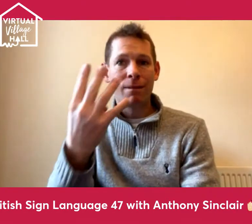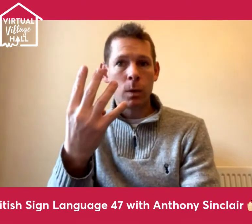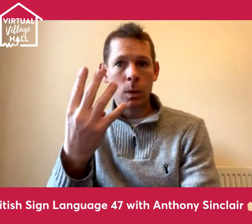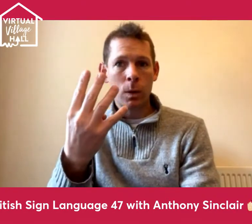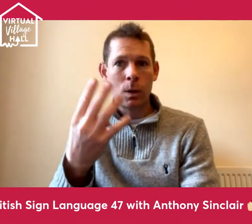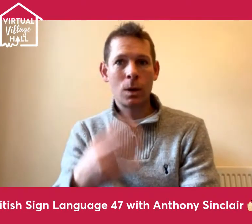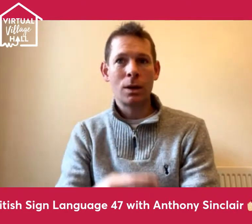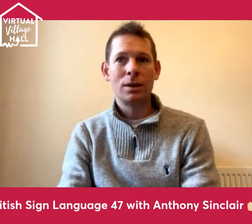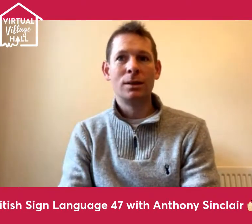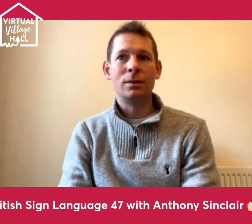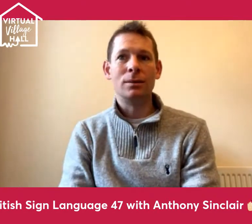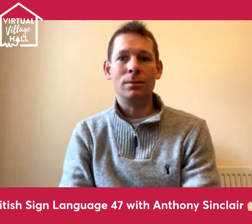Number four.